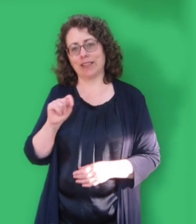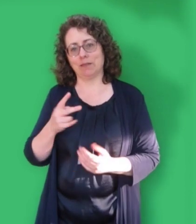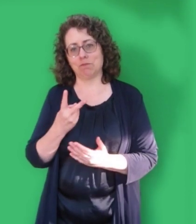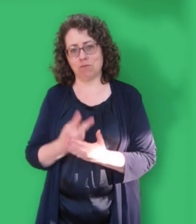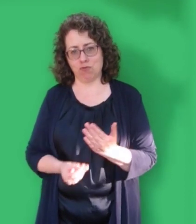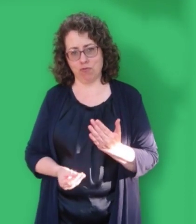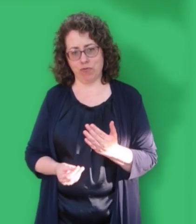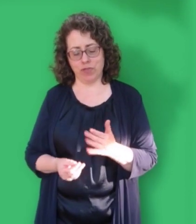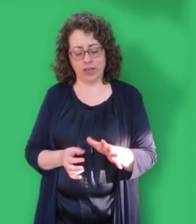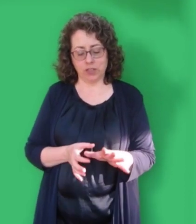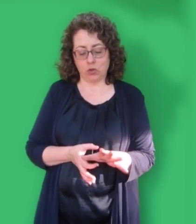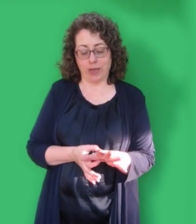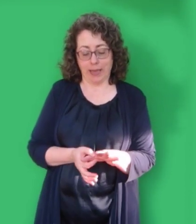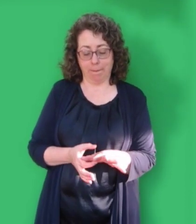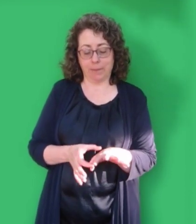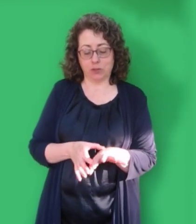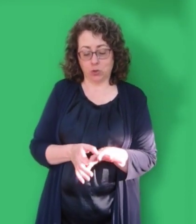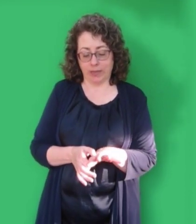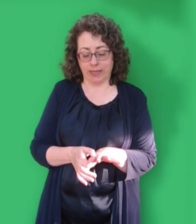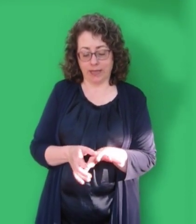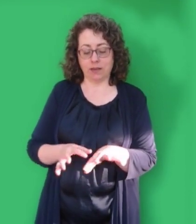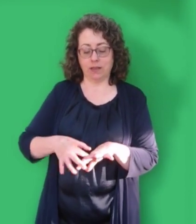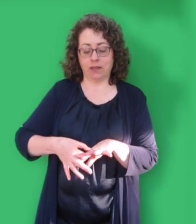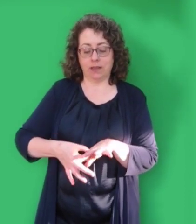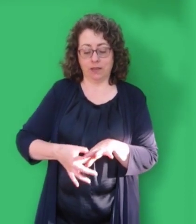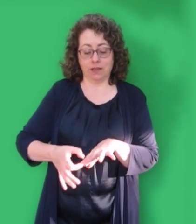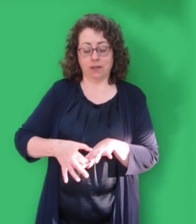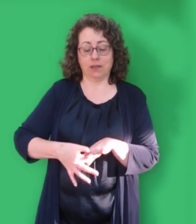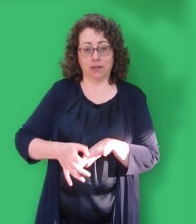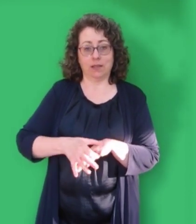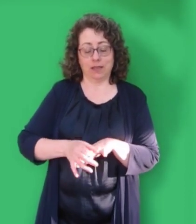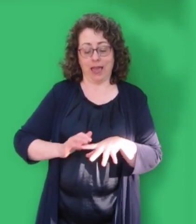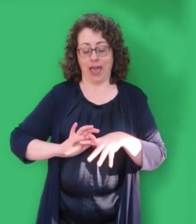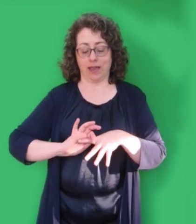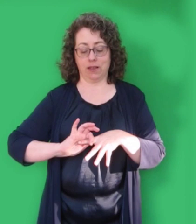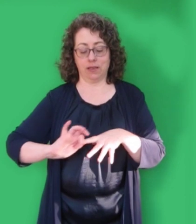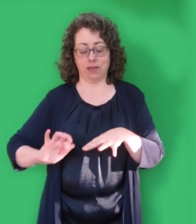done between the bones and off between, and we're going to pinch off each toe.